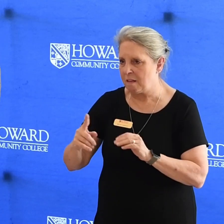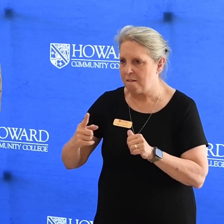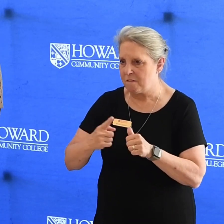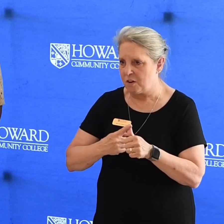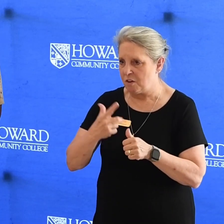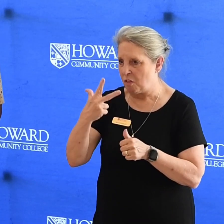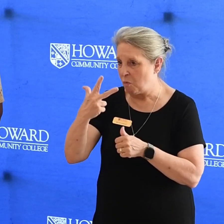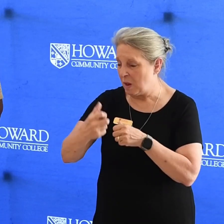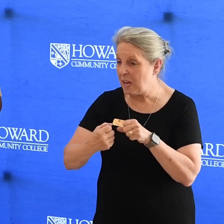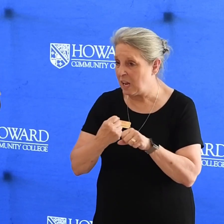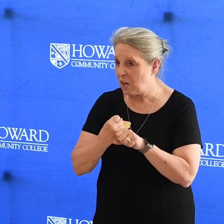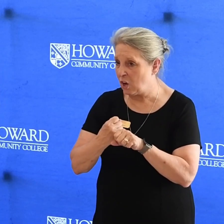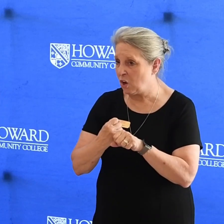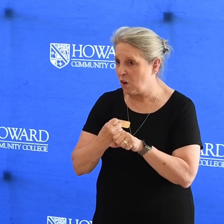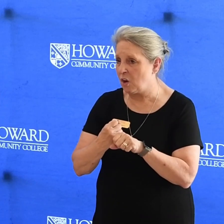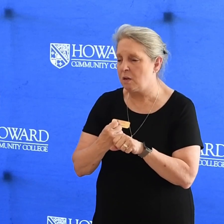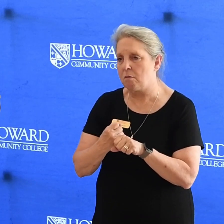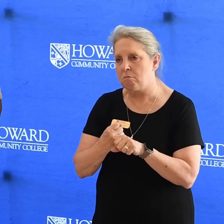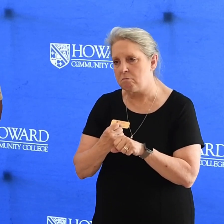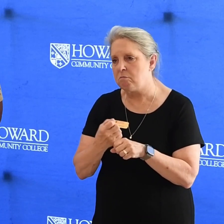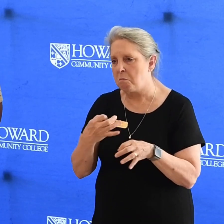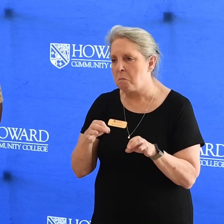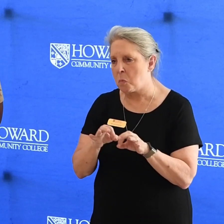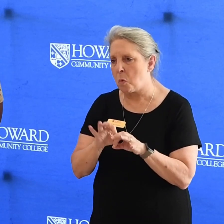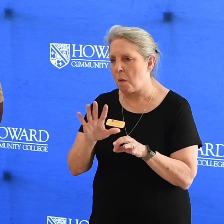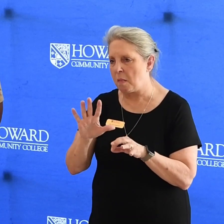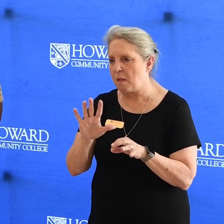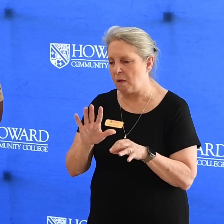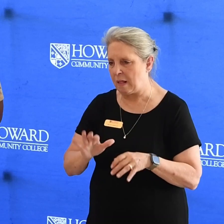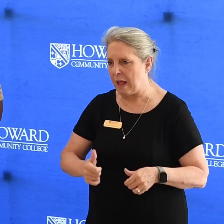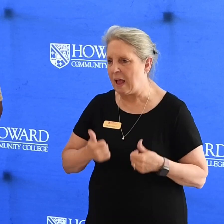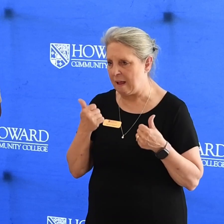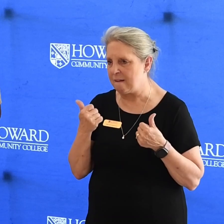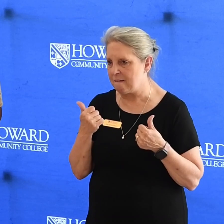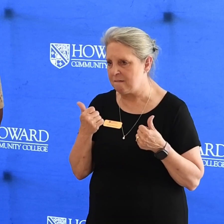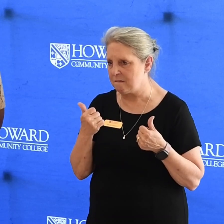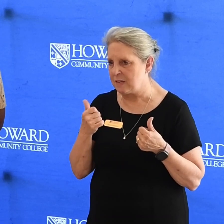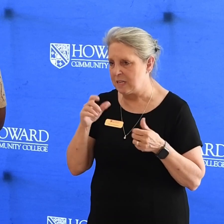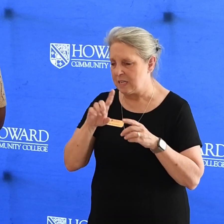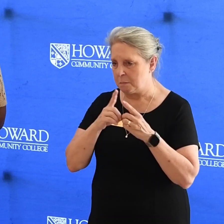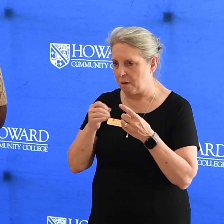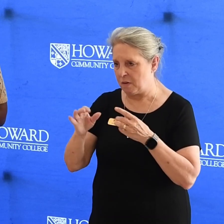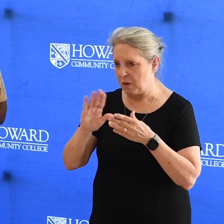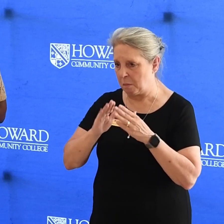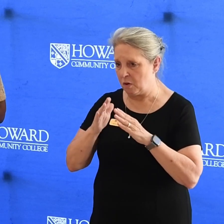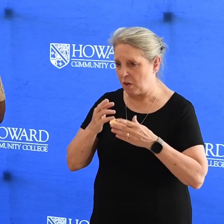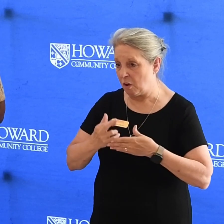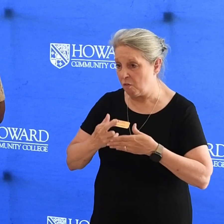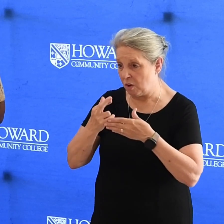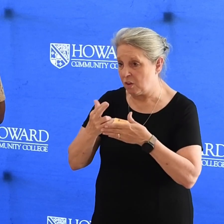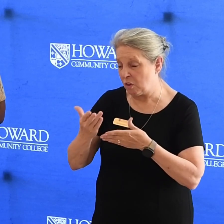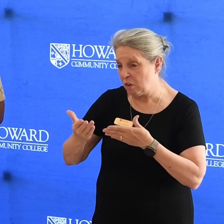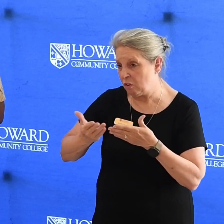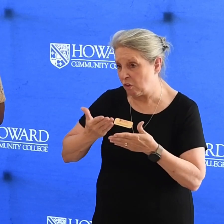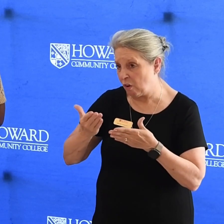3 years really mean to their lives. The Department of Community Resources